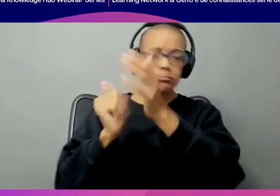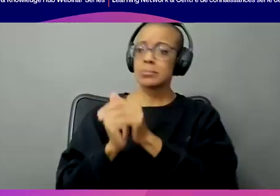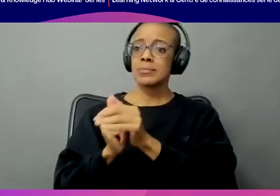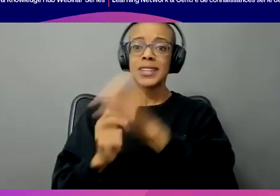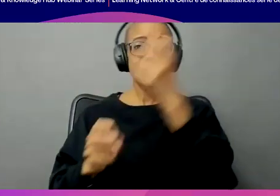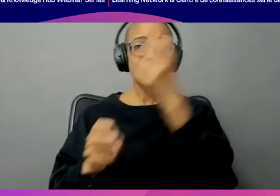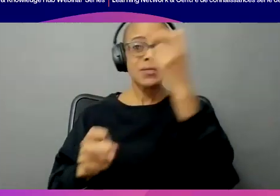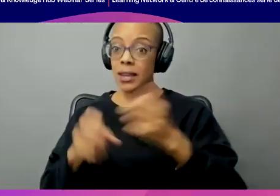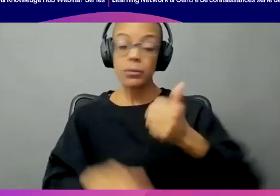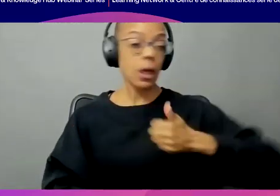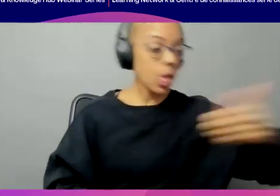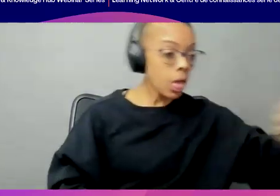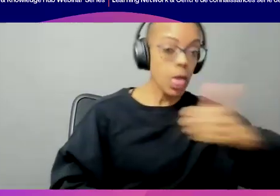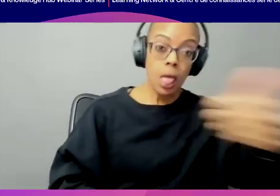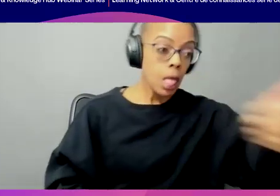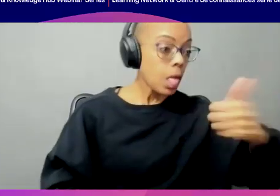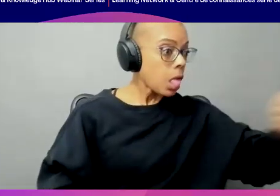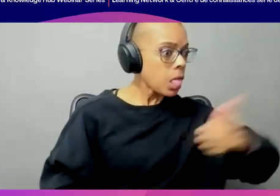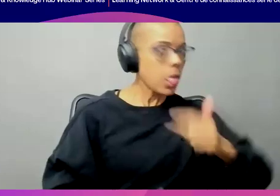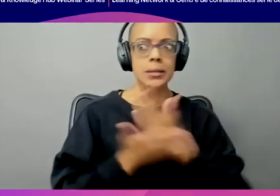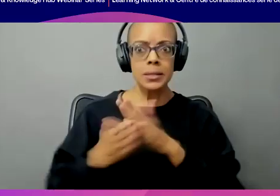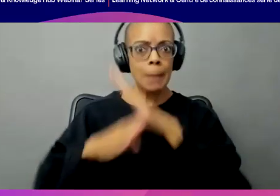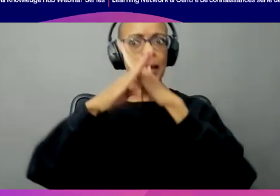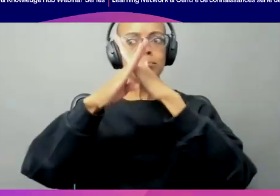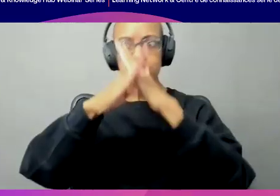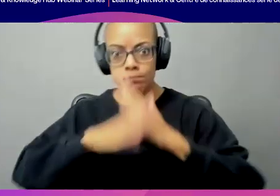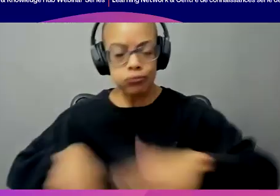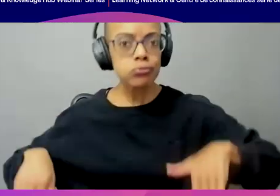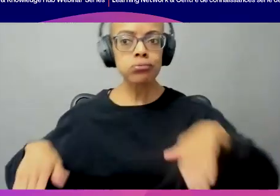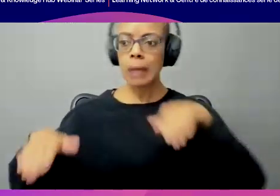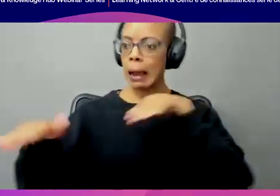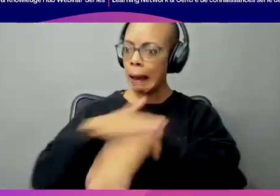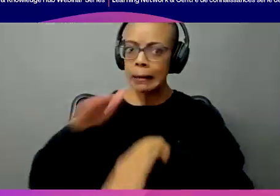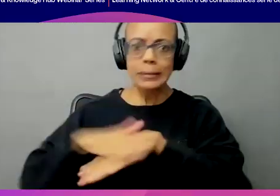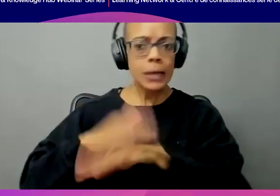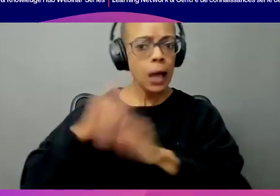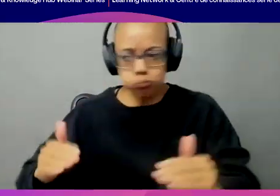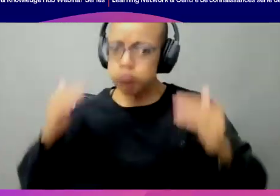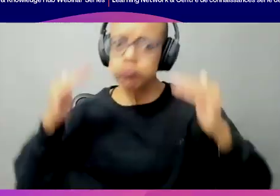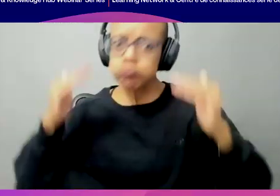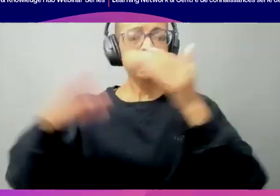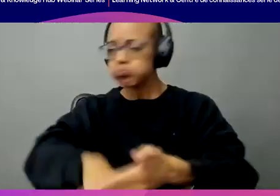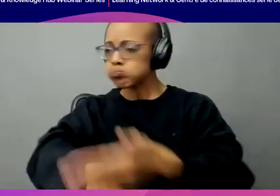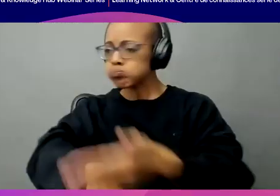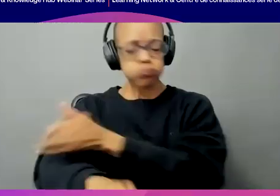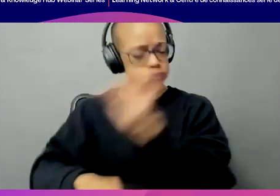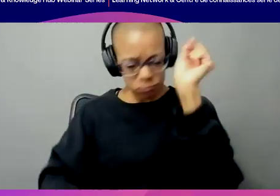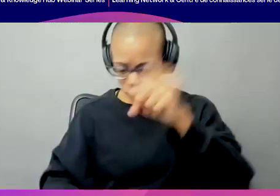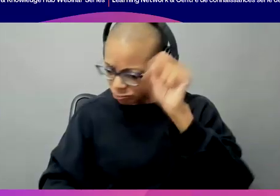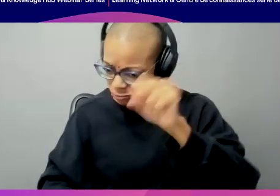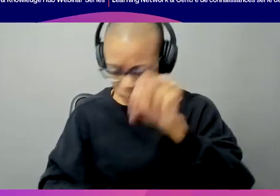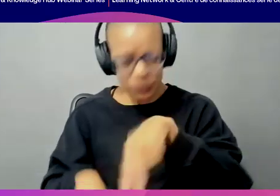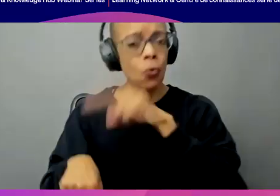and remote, to reducing some barriers, to creating safe places to be. There are some real advantages to working in this